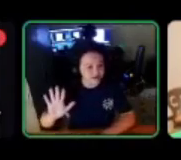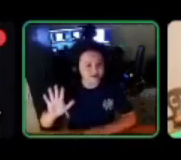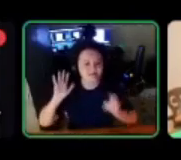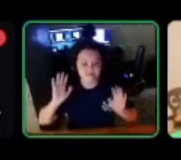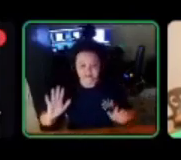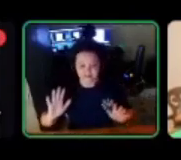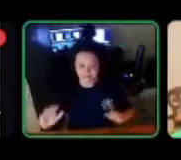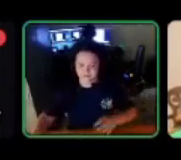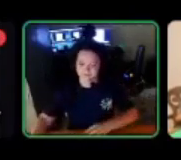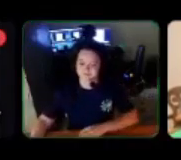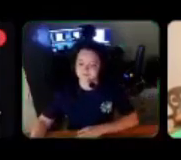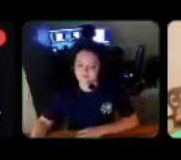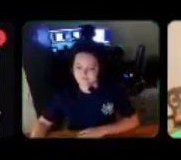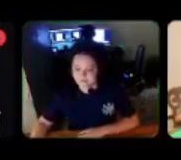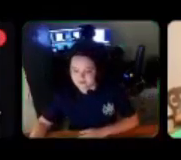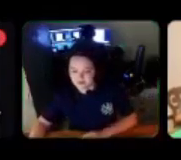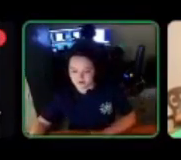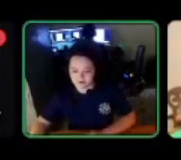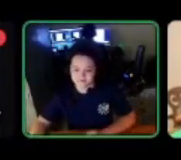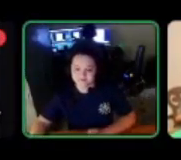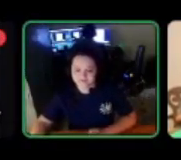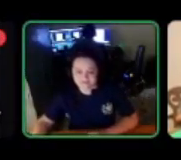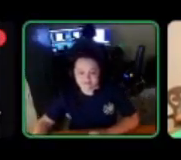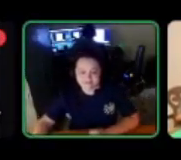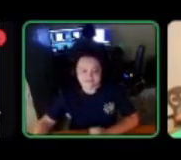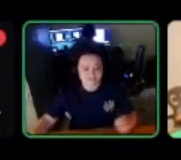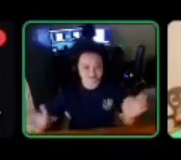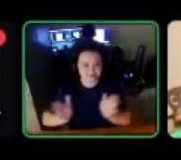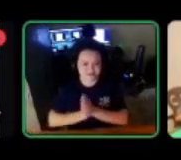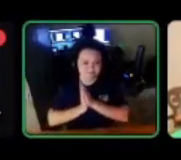hand, sticking with it. All right, let's get into fingerspelling. Yeah?